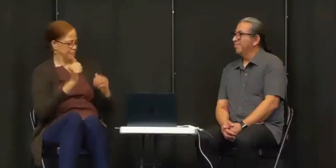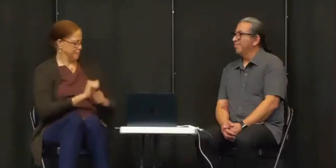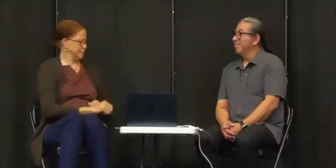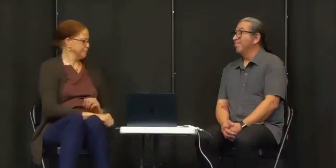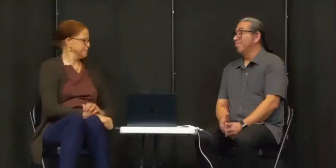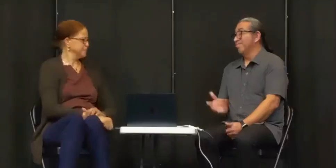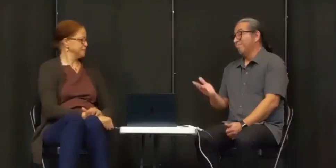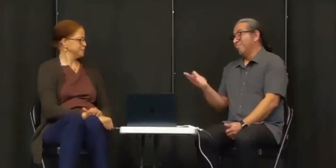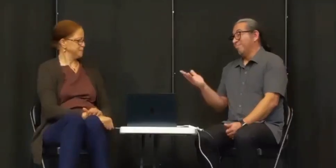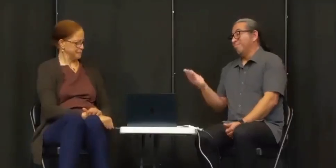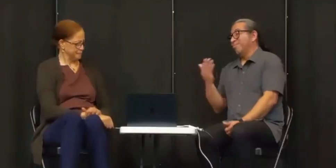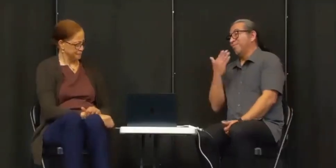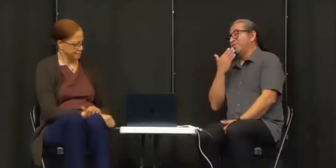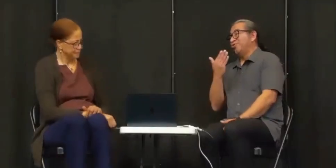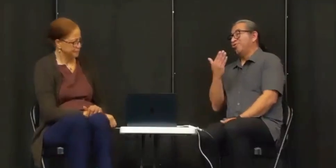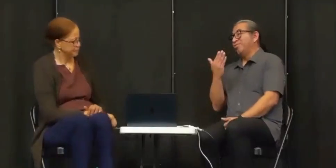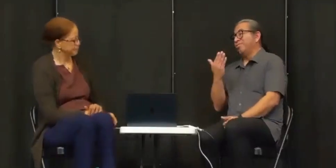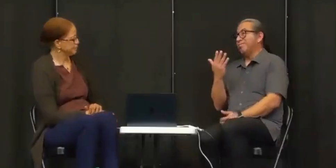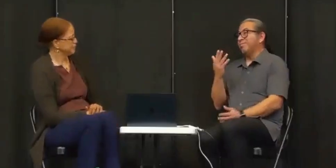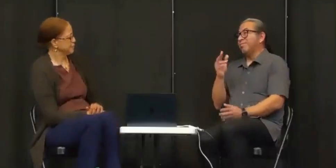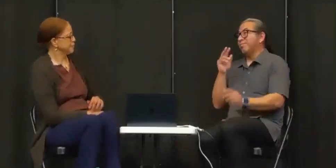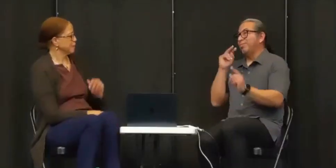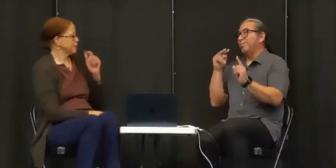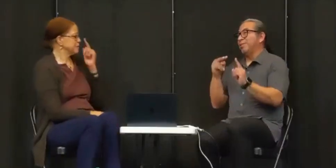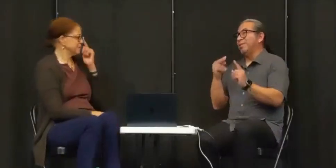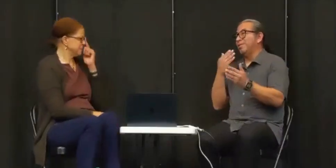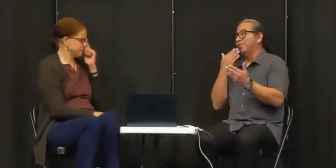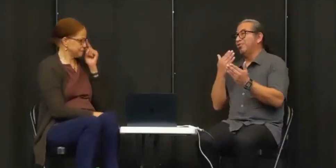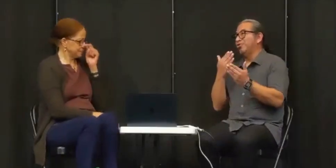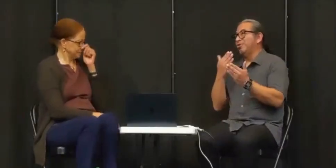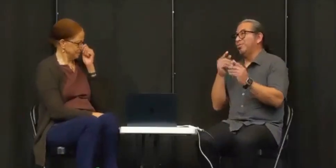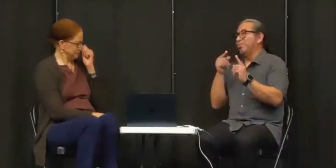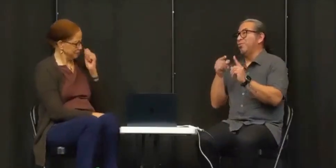mean by communicate in the best way you can.